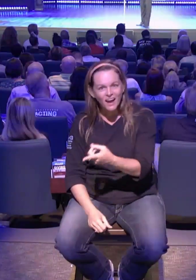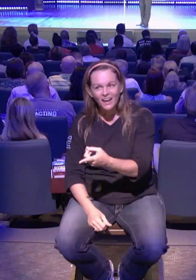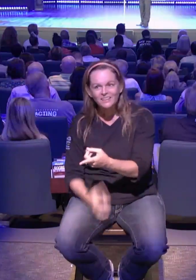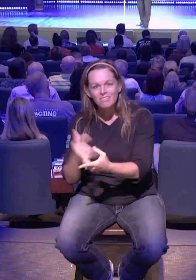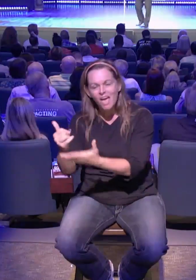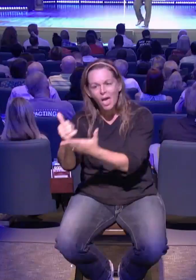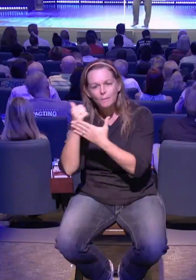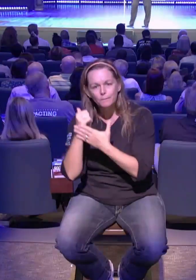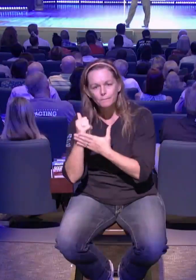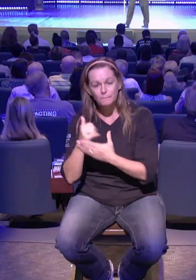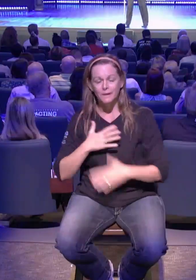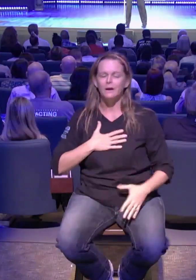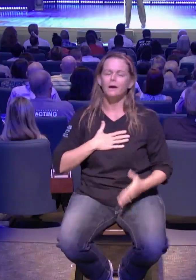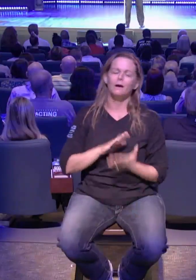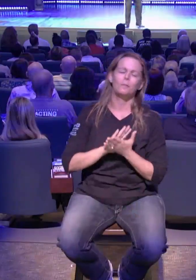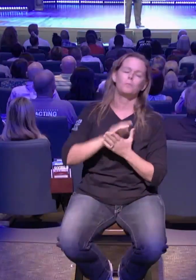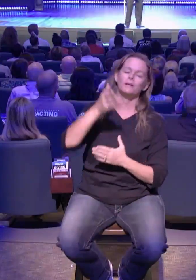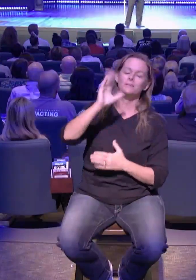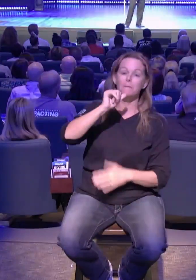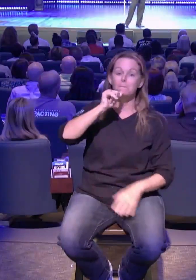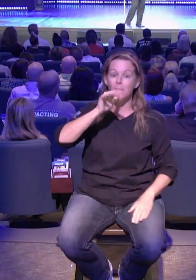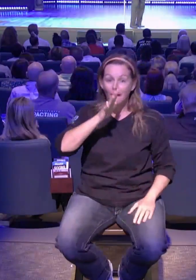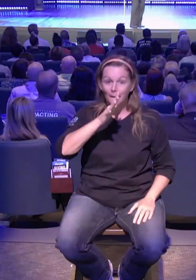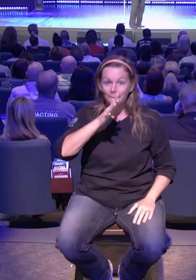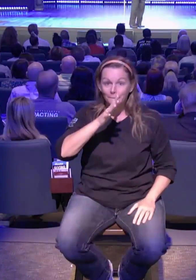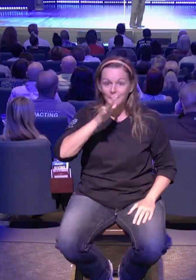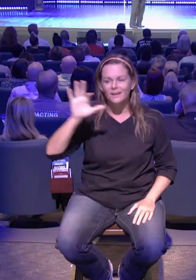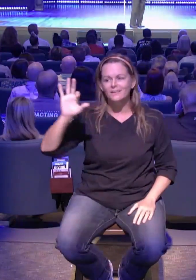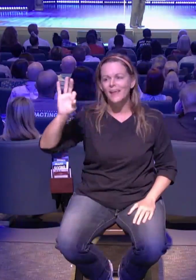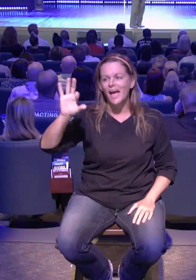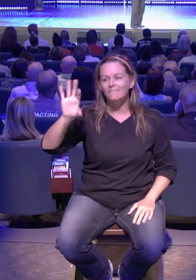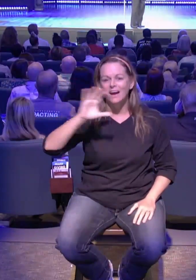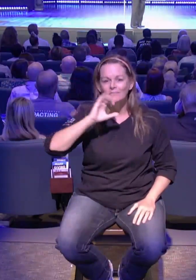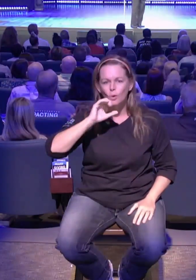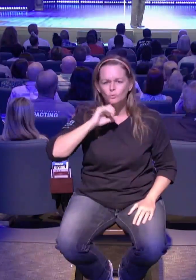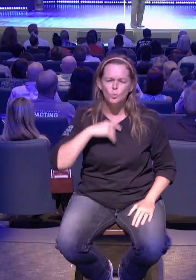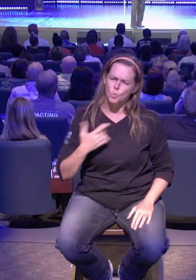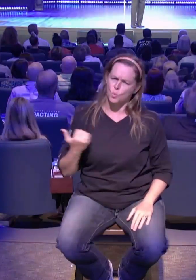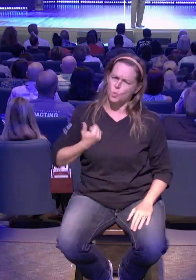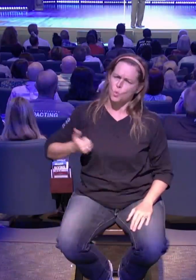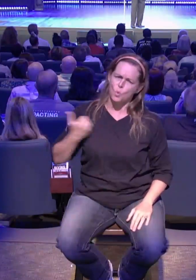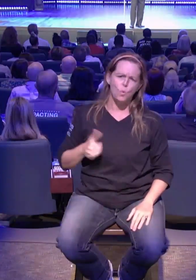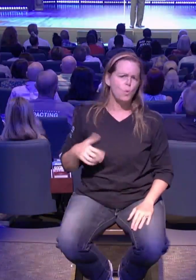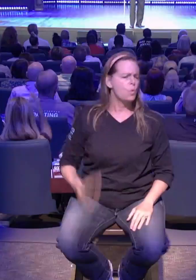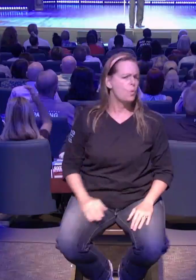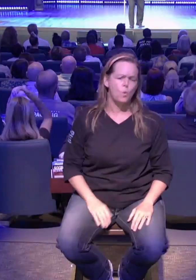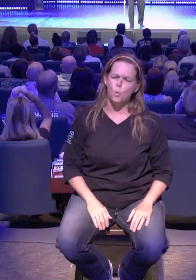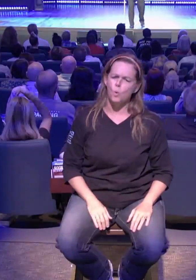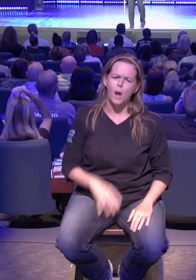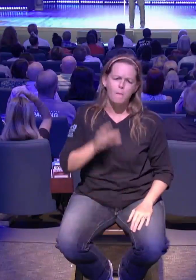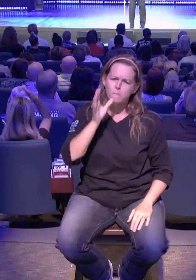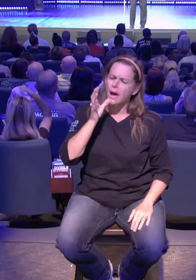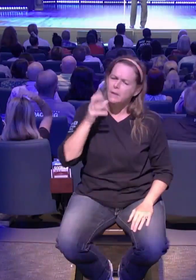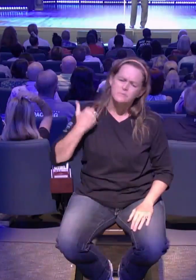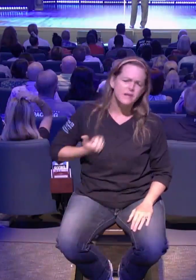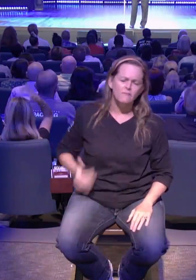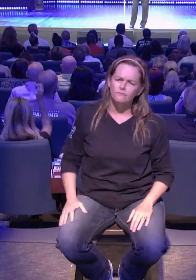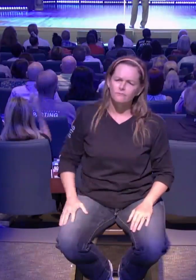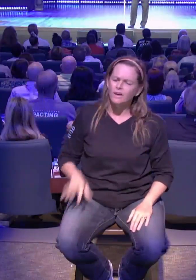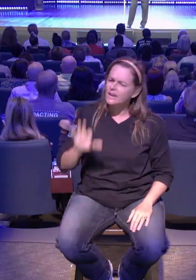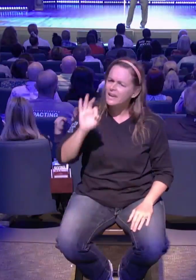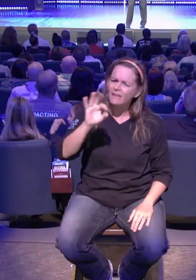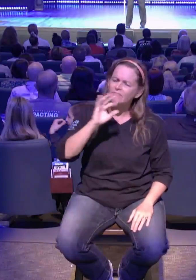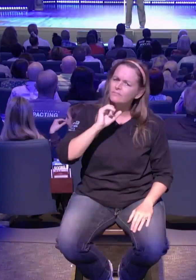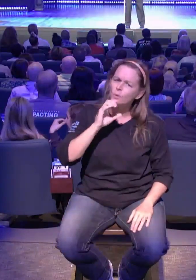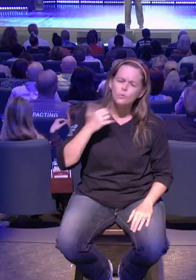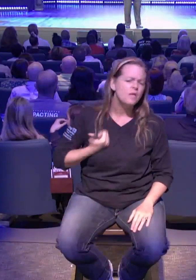God. My mom's 95 years old. Tough as a pine knot at